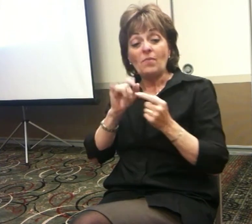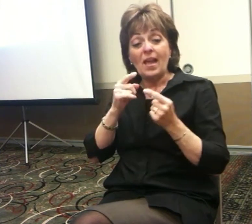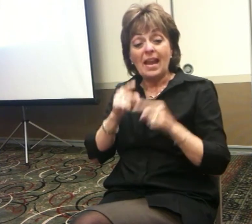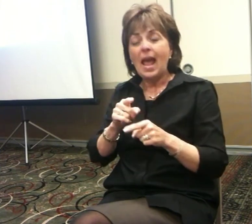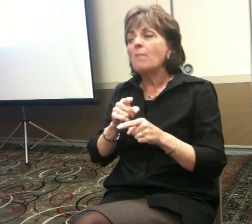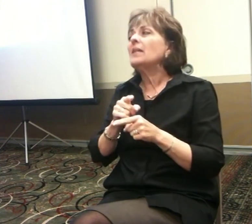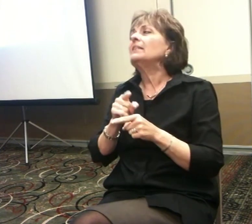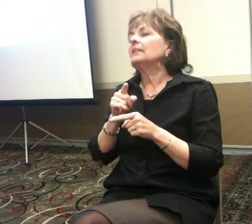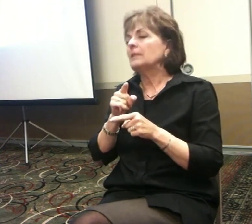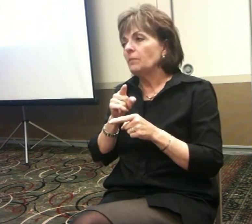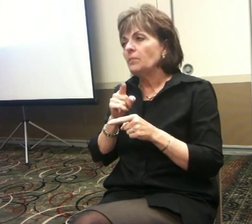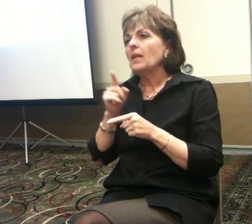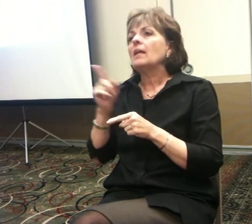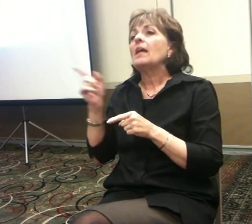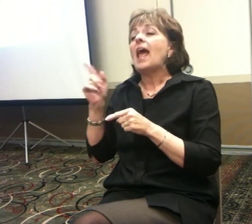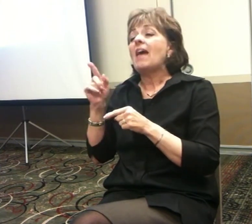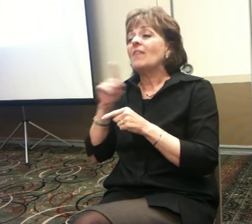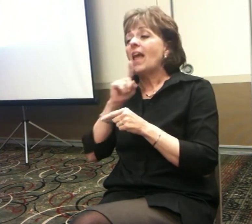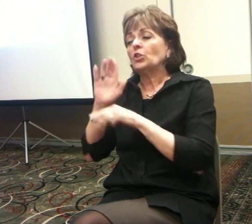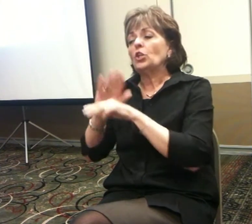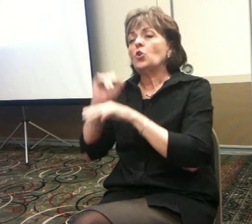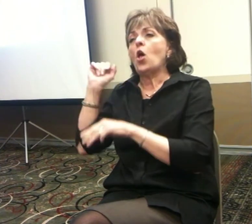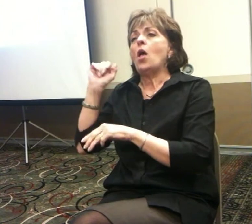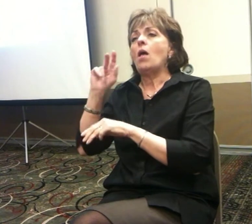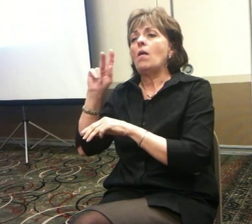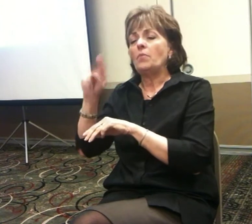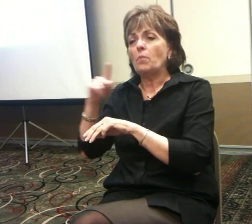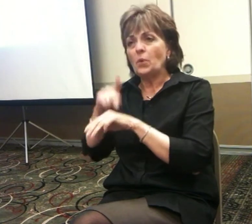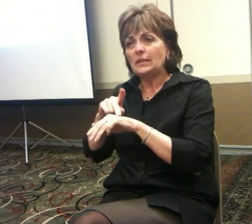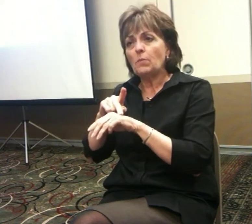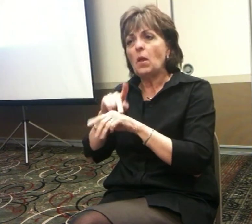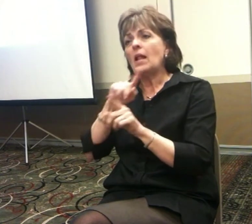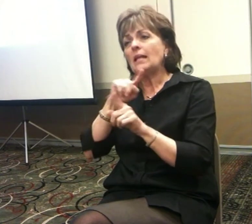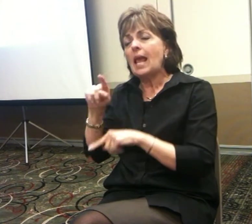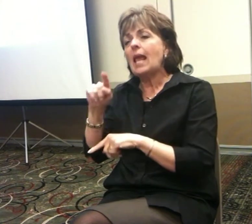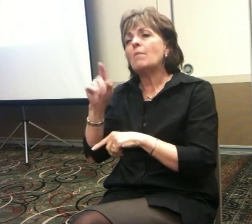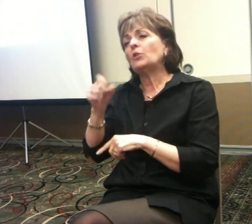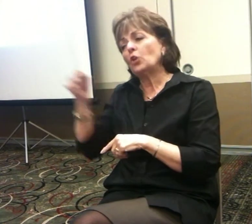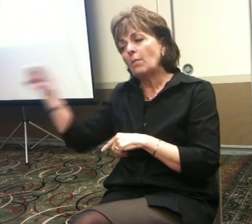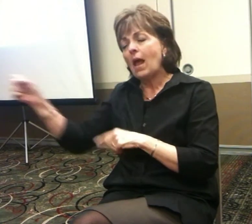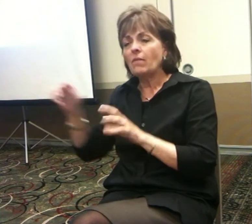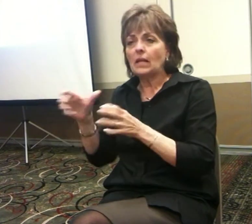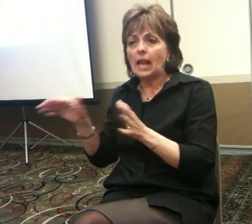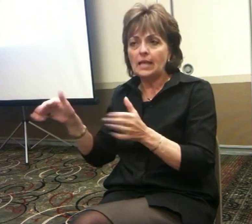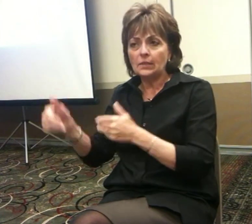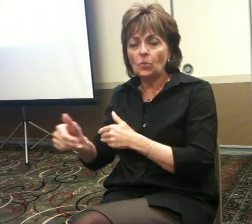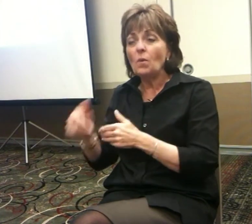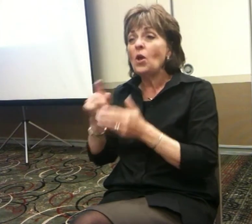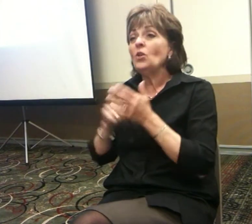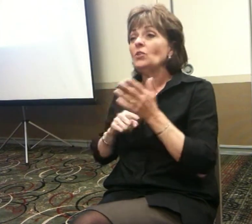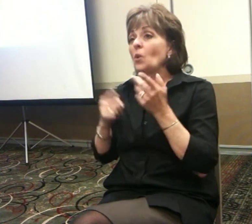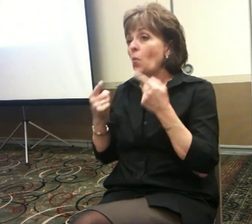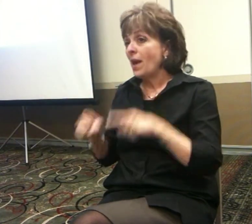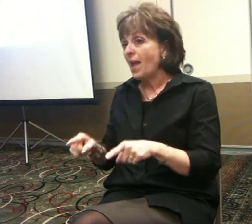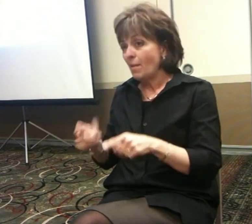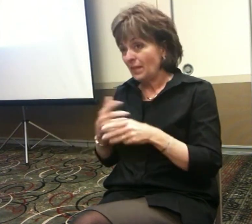this case, they actually called the principal. The principal came in and removed him from the classroom. So what happens? He gets to